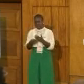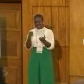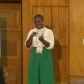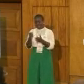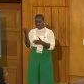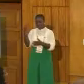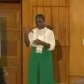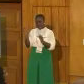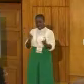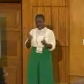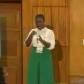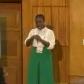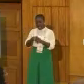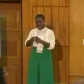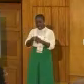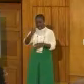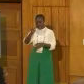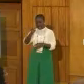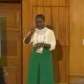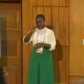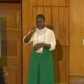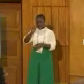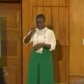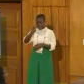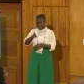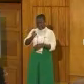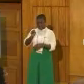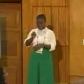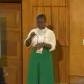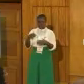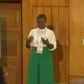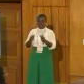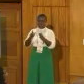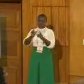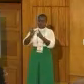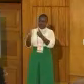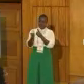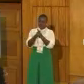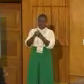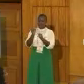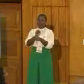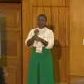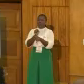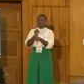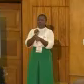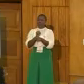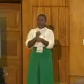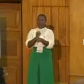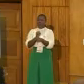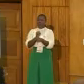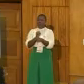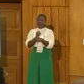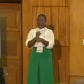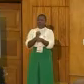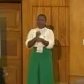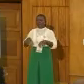implemented by tiers in Lagos State, Nigeria, and then this would also be adapted to local context under the SSMPA constraints. Another activity will be